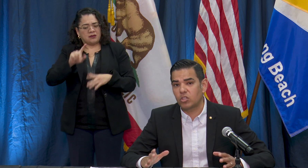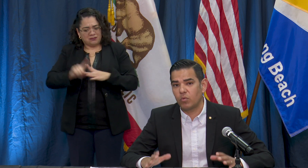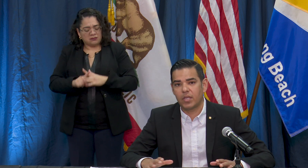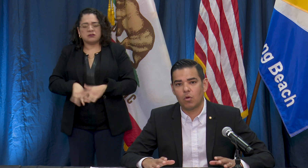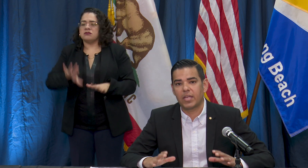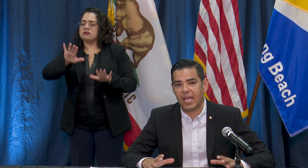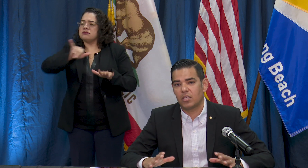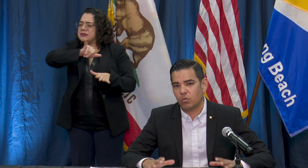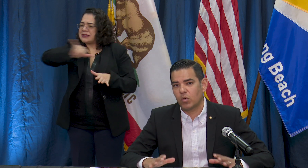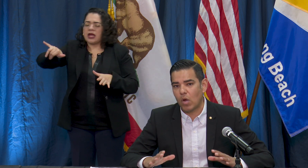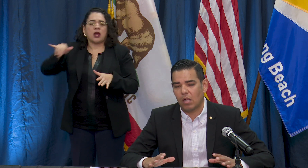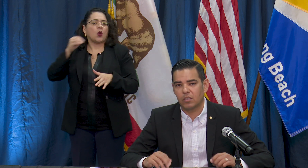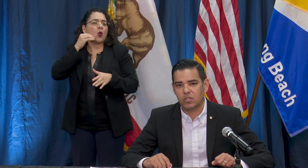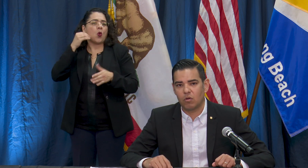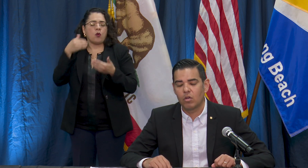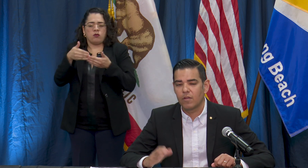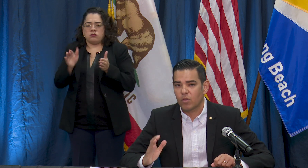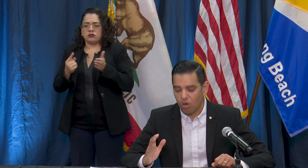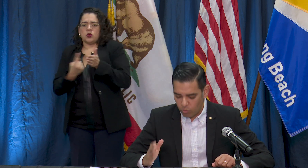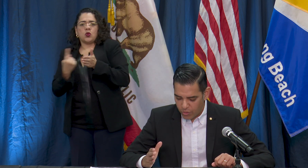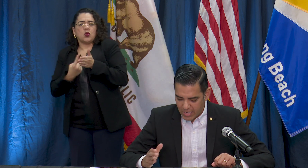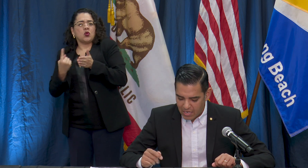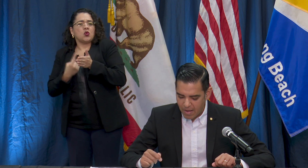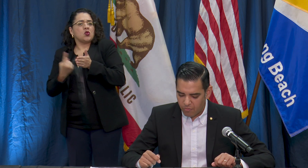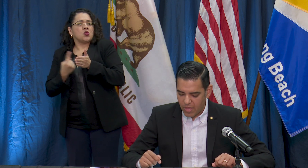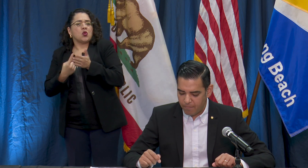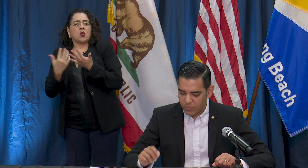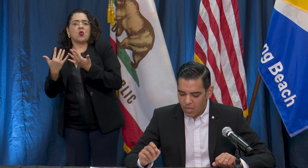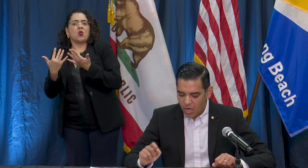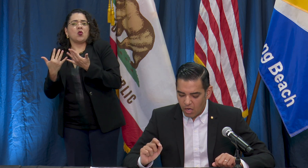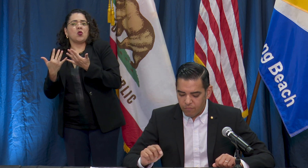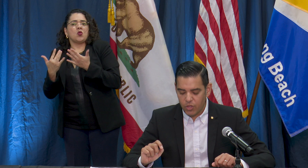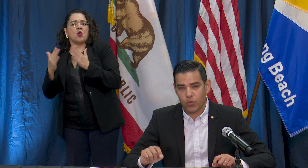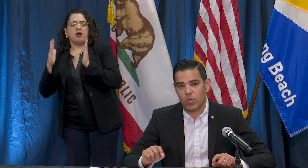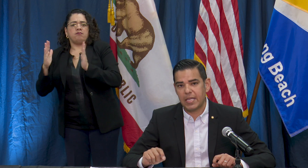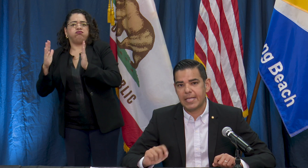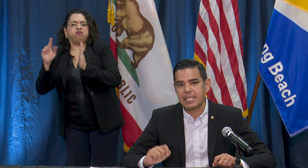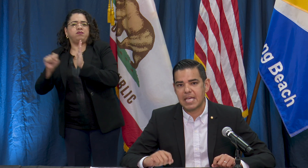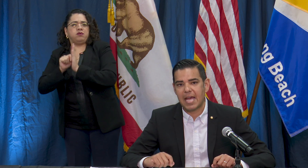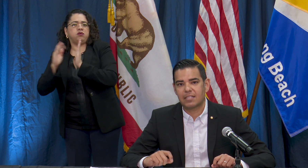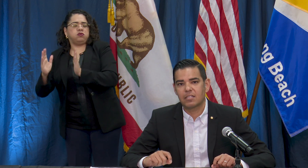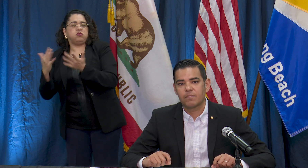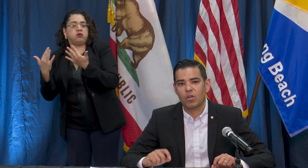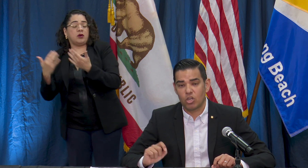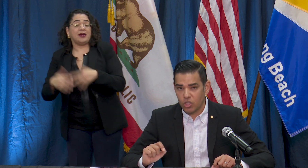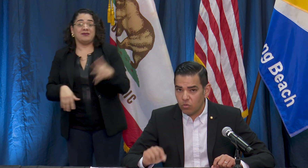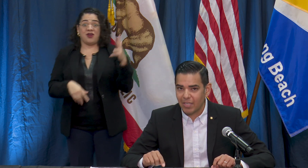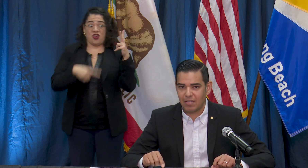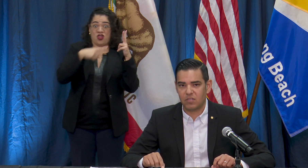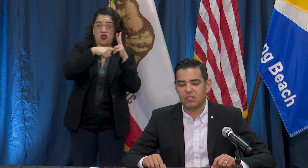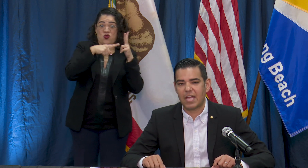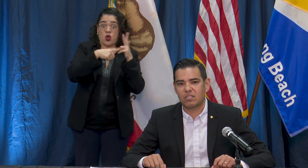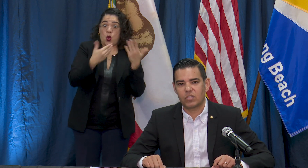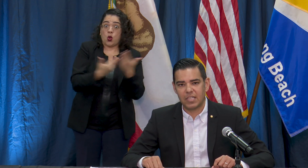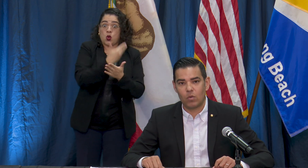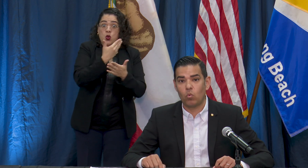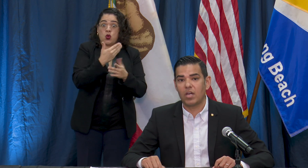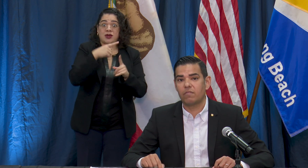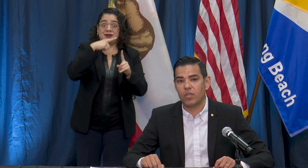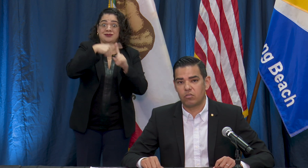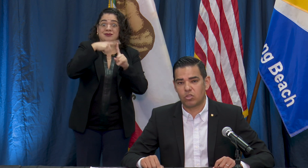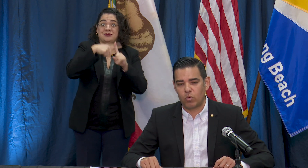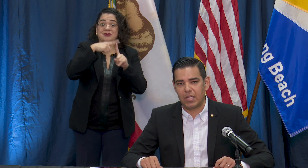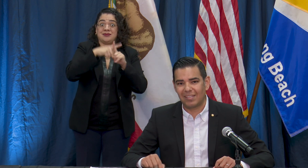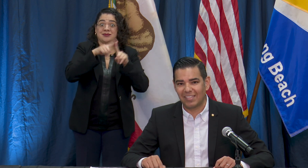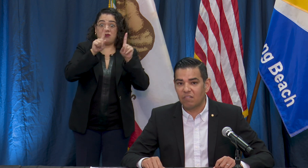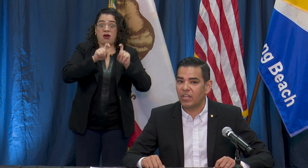and are doing okay and doing well. And so we're thinking about them. Of the 3 that are new cases as of today, 1